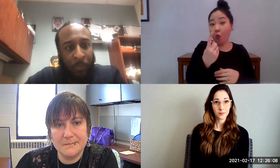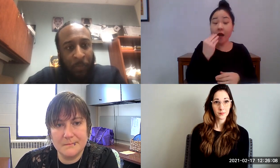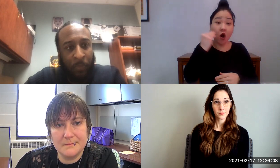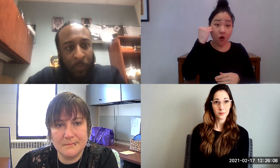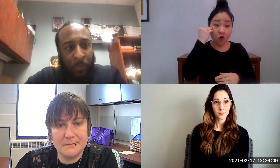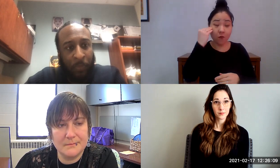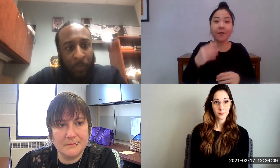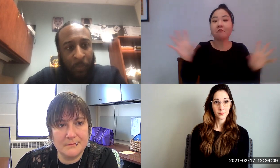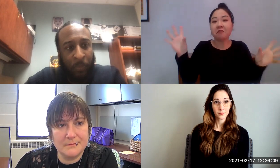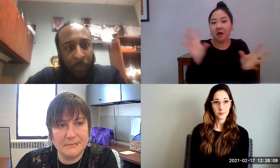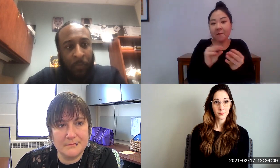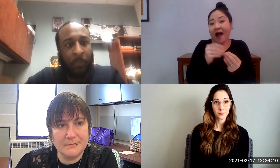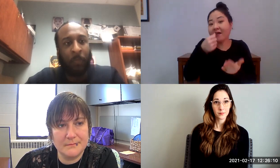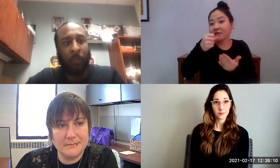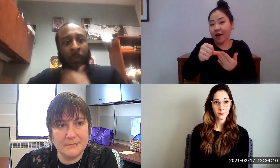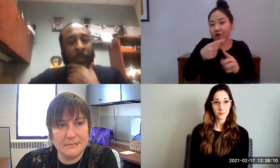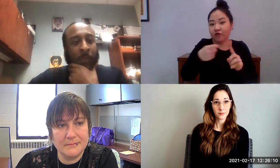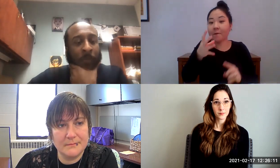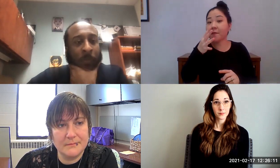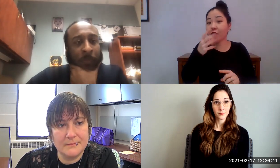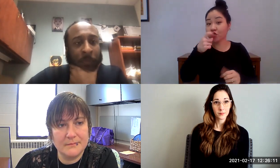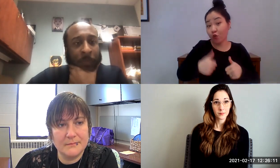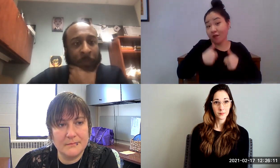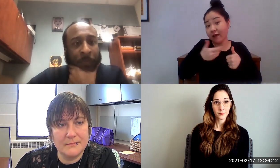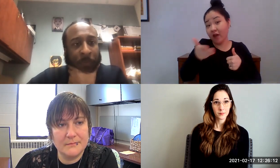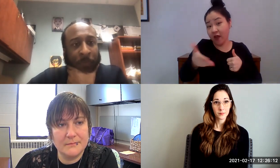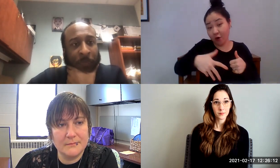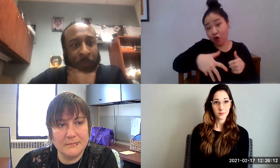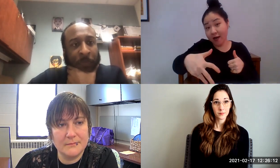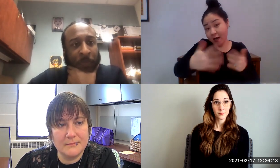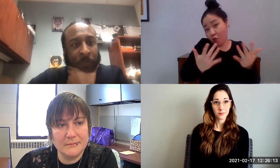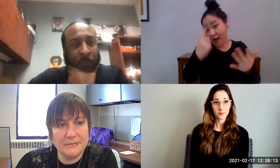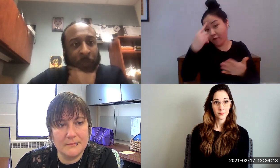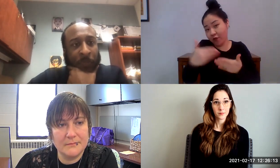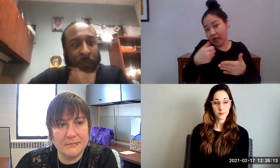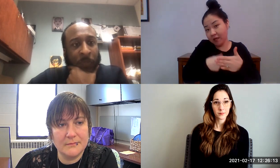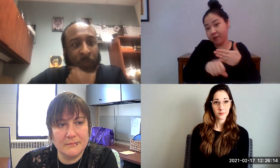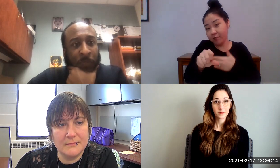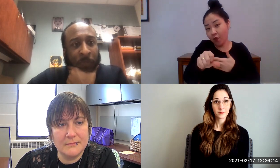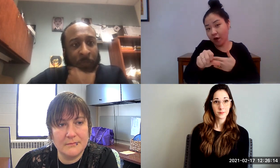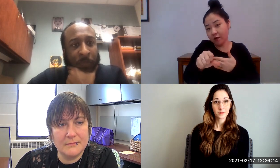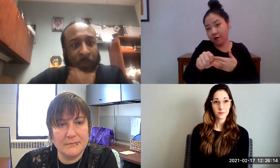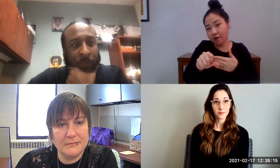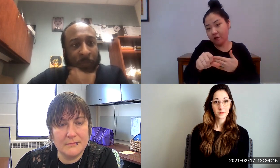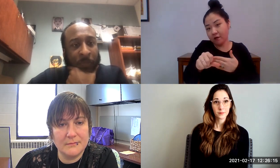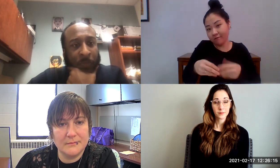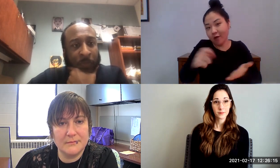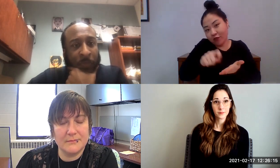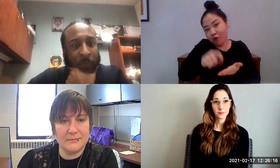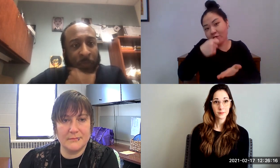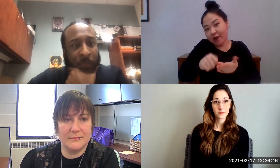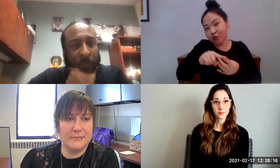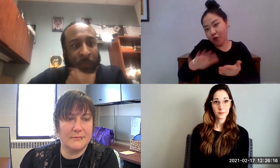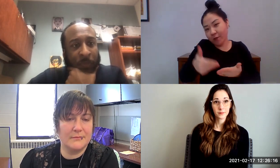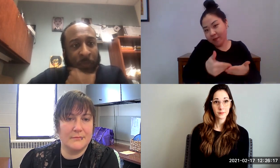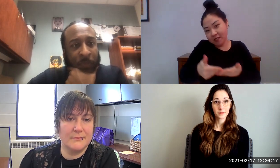book, One Home, compiled letters from mothers who were living there pregnant, waiting for the baby to be born.